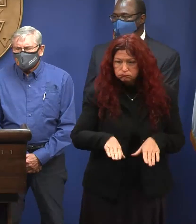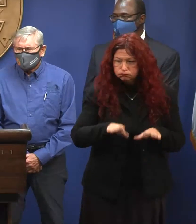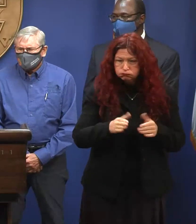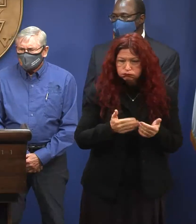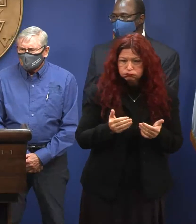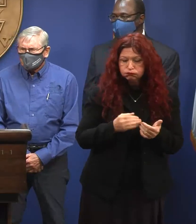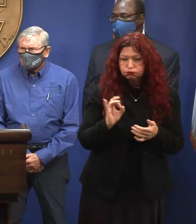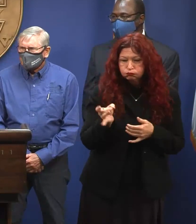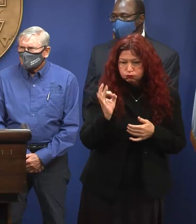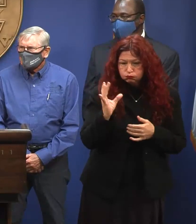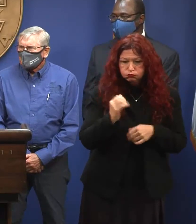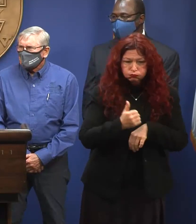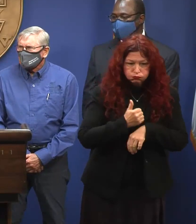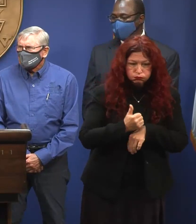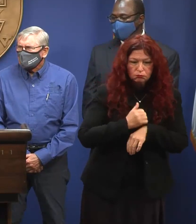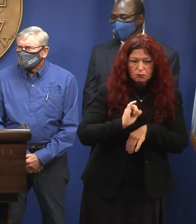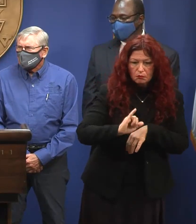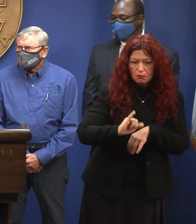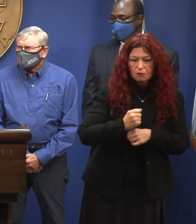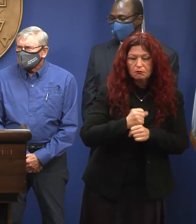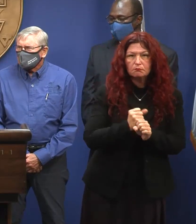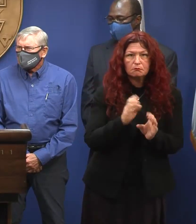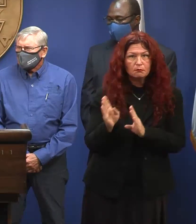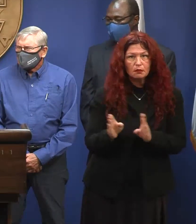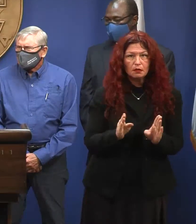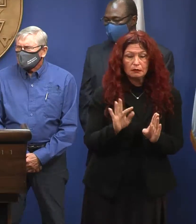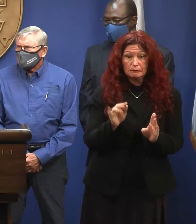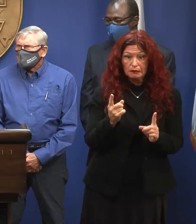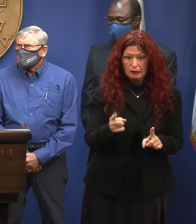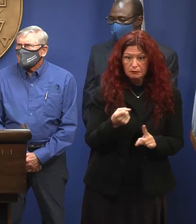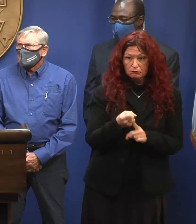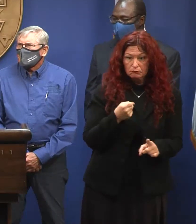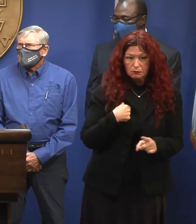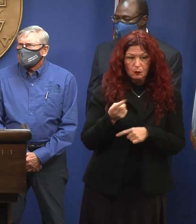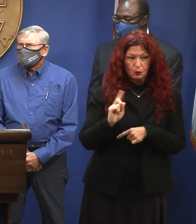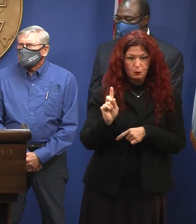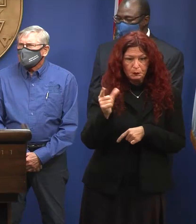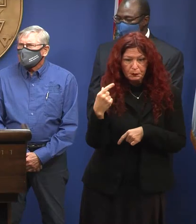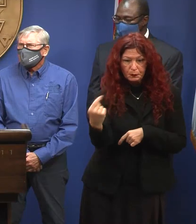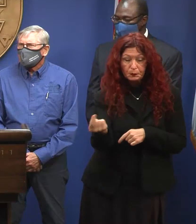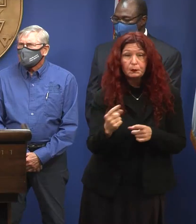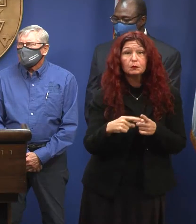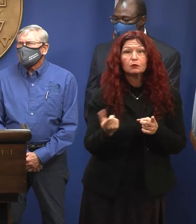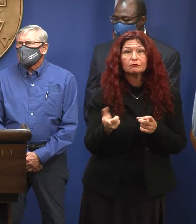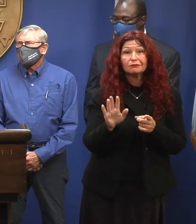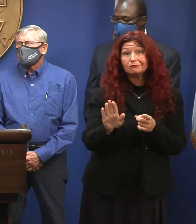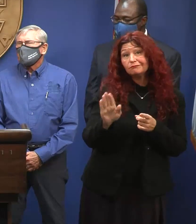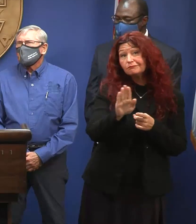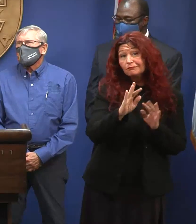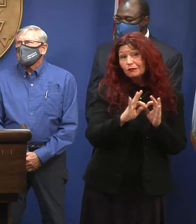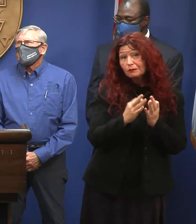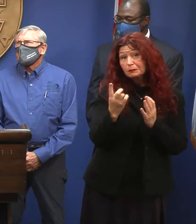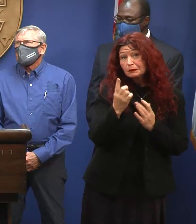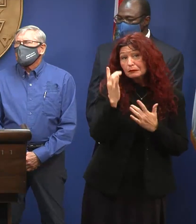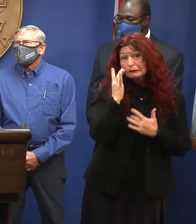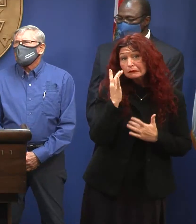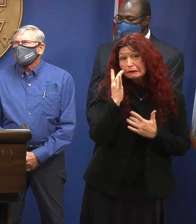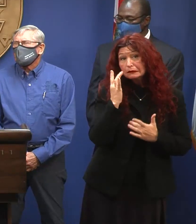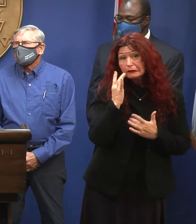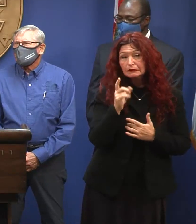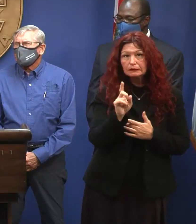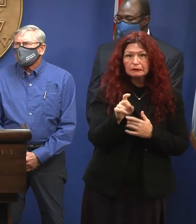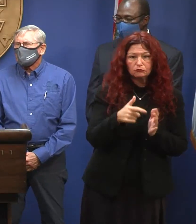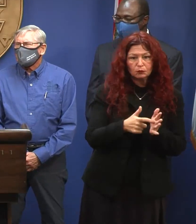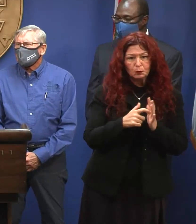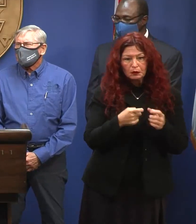and that's part of the plan. If you or your family member have special medical needs and you will need evacuation, you can